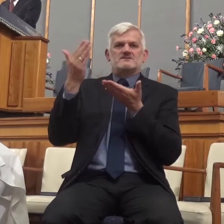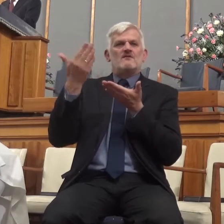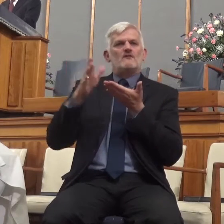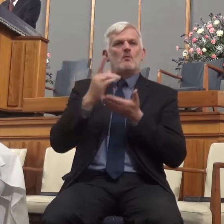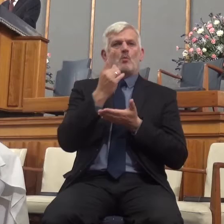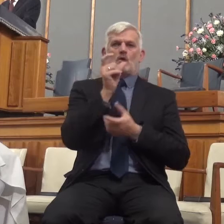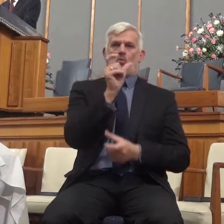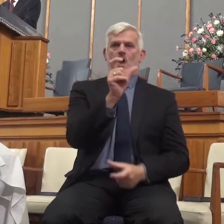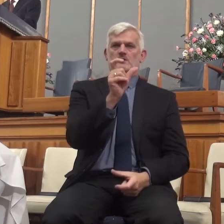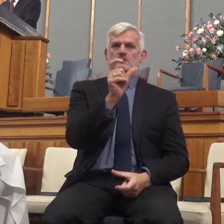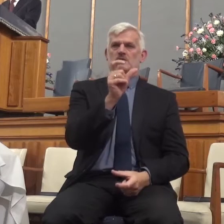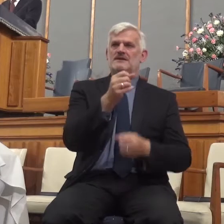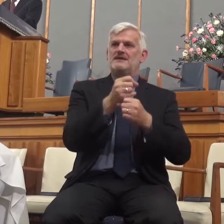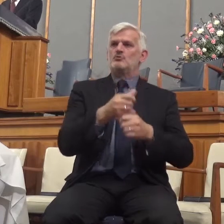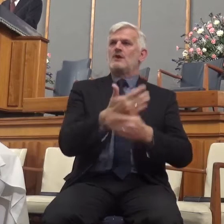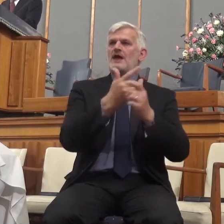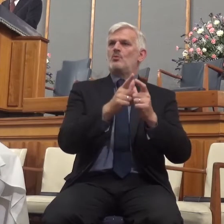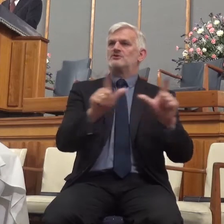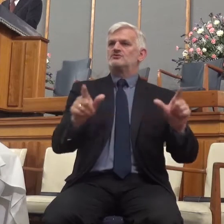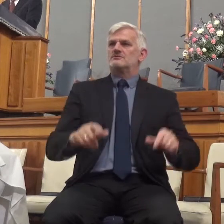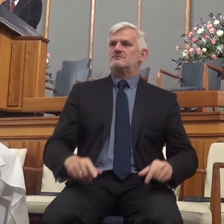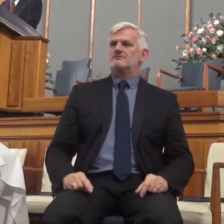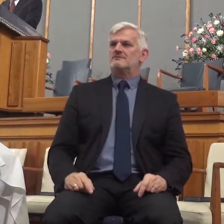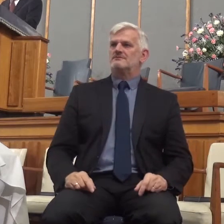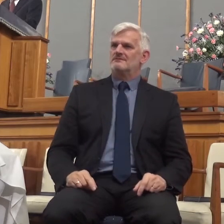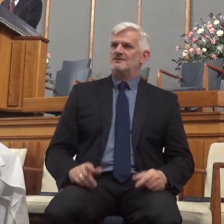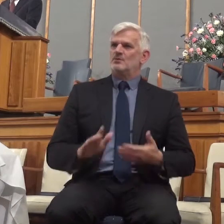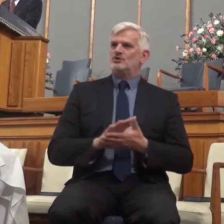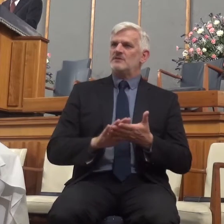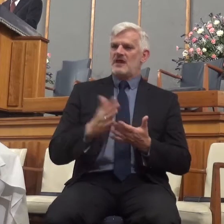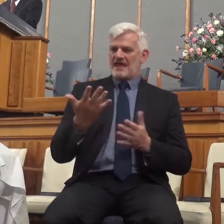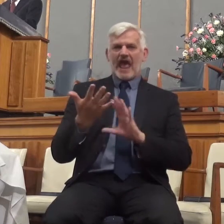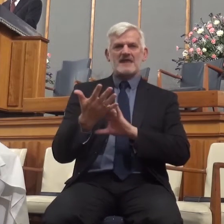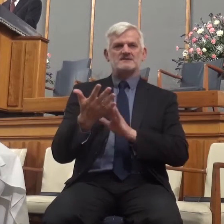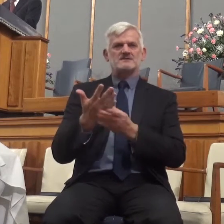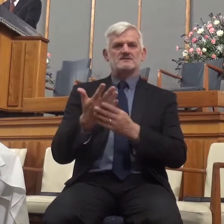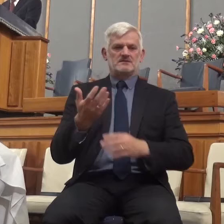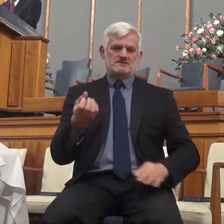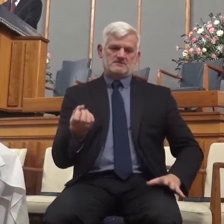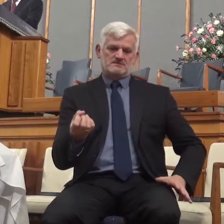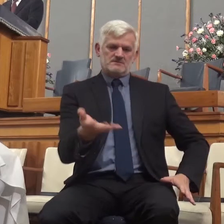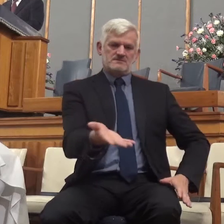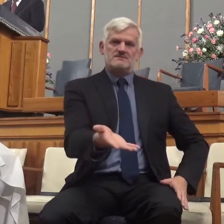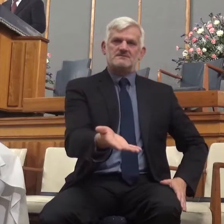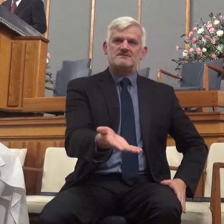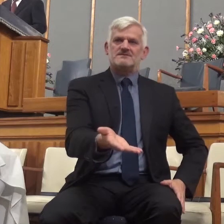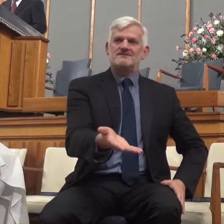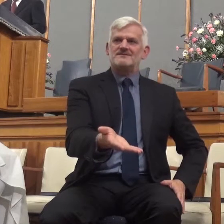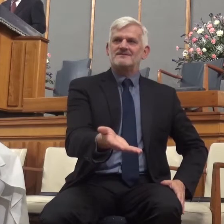Him. It comes from the stretching out of the hand. And of course that is what